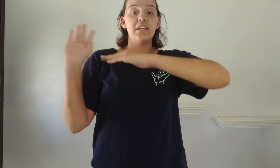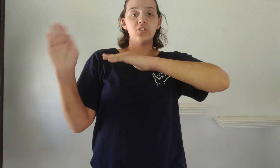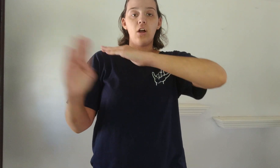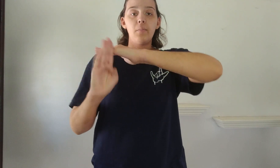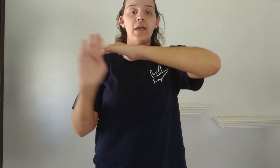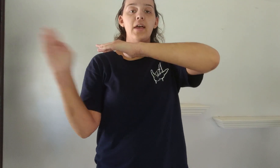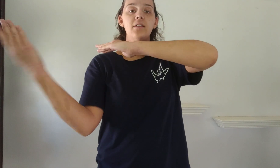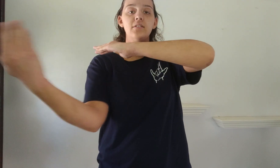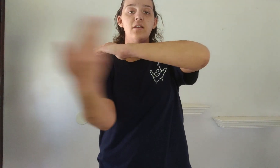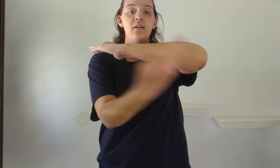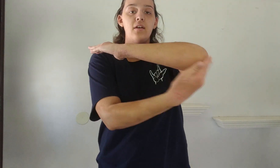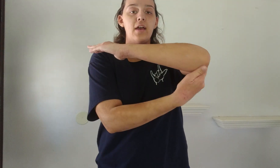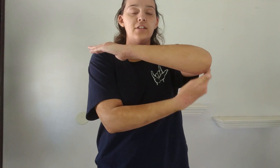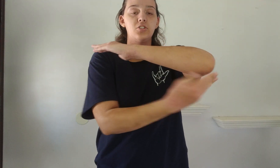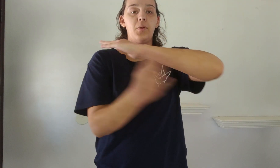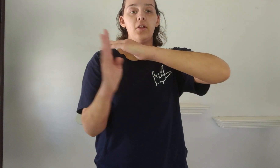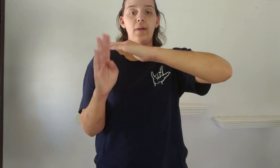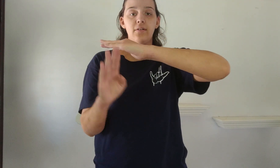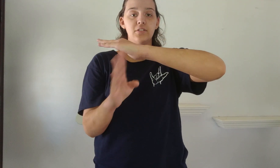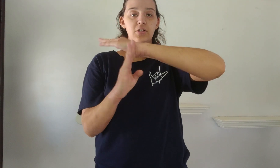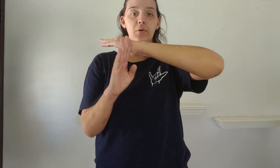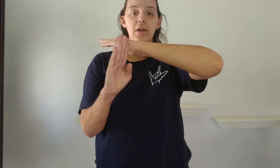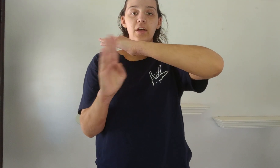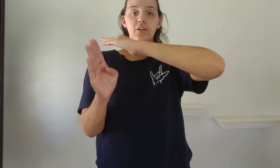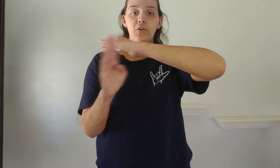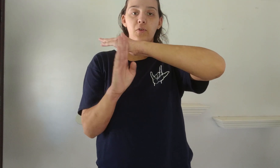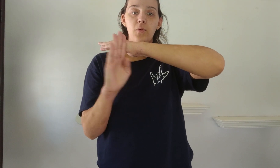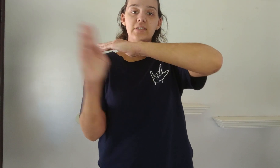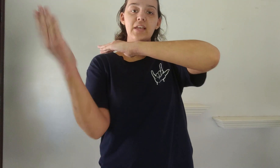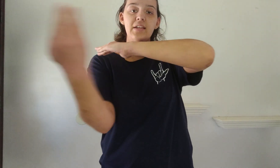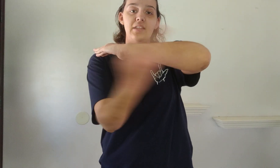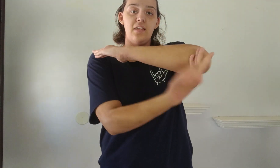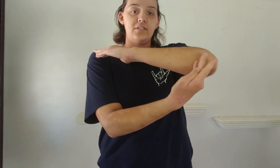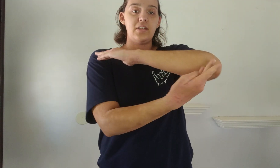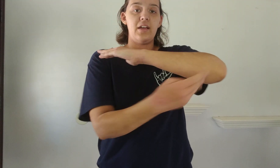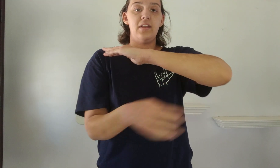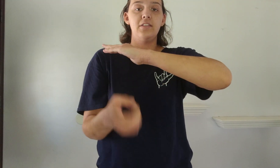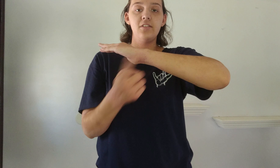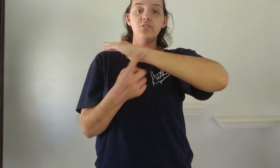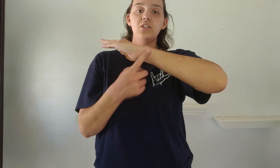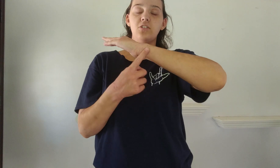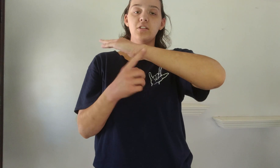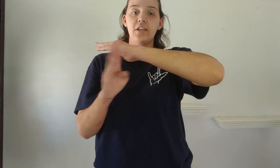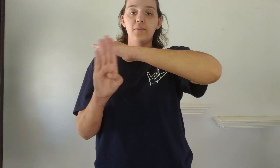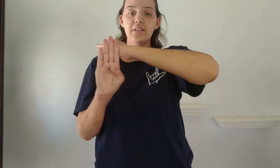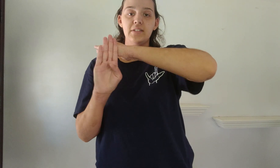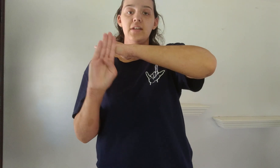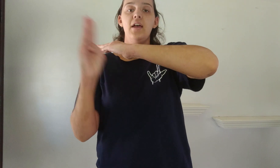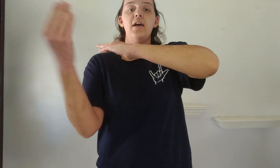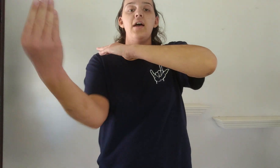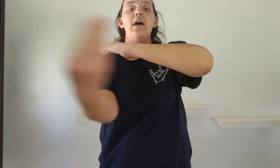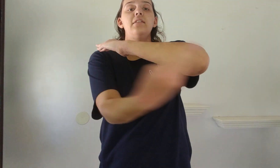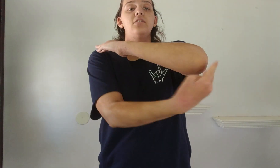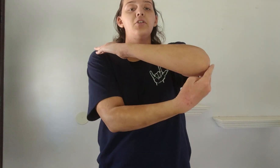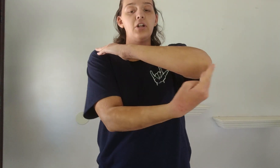your dominant hand and just bring it around. So go from one side to the other side. It usually starts at your wrist and then go to your